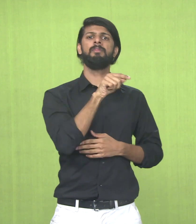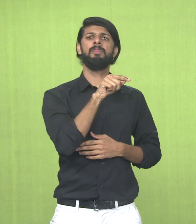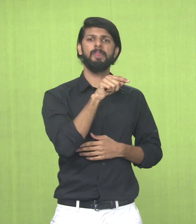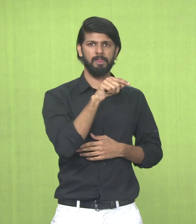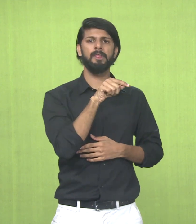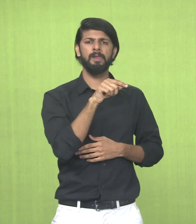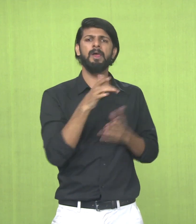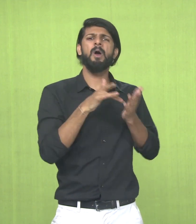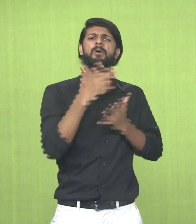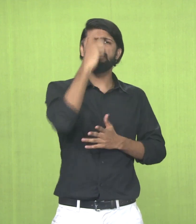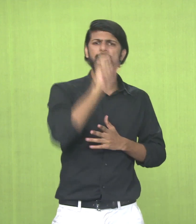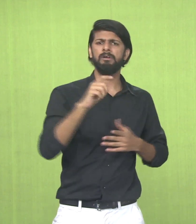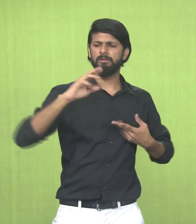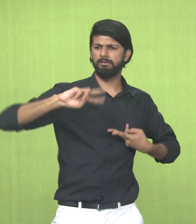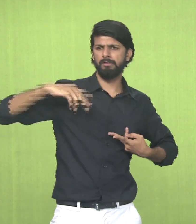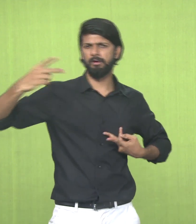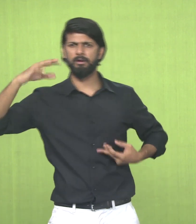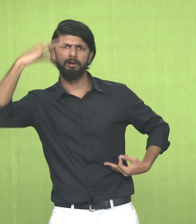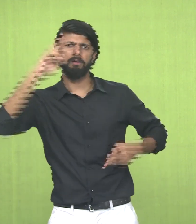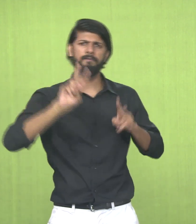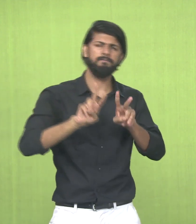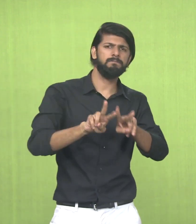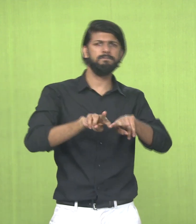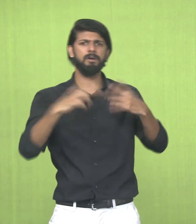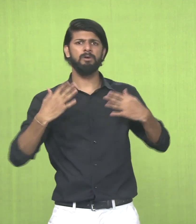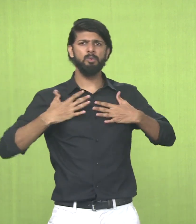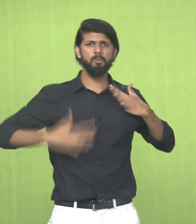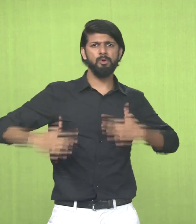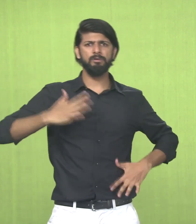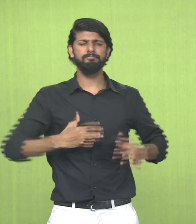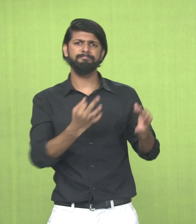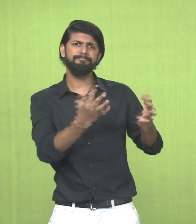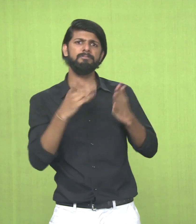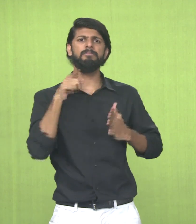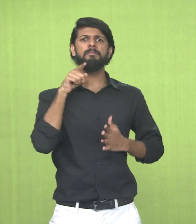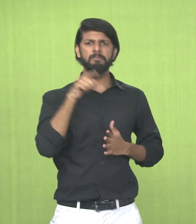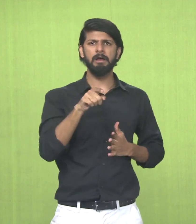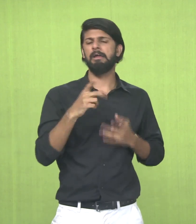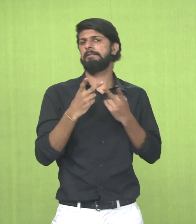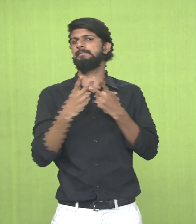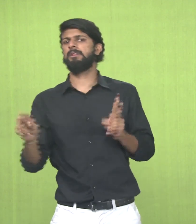differently, which means that they could be possibly from different countries.